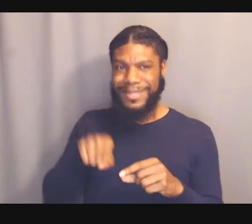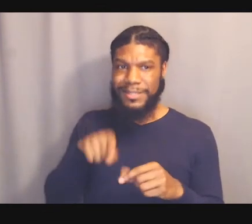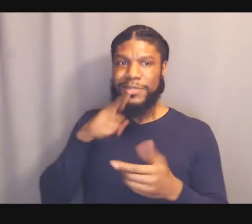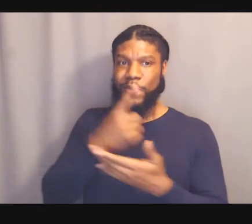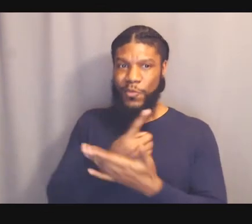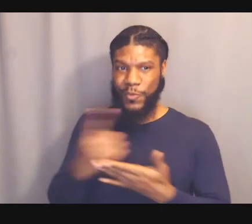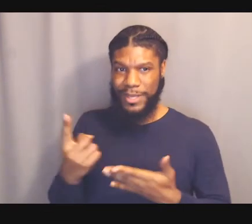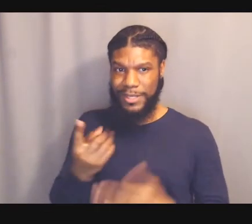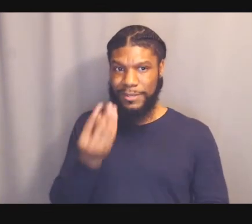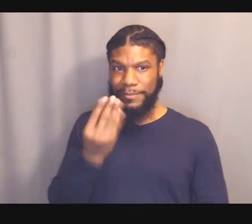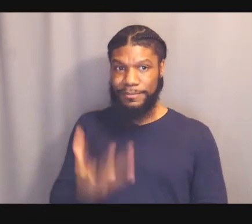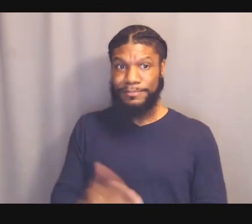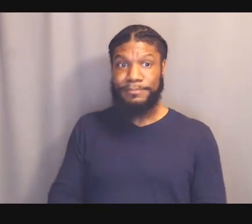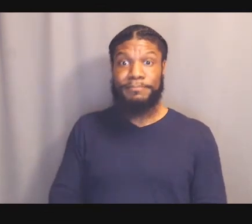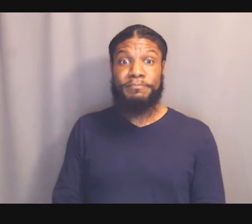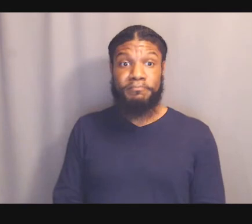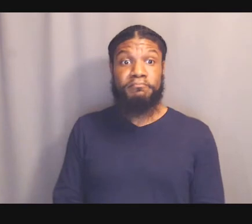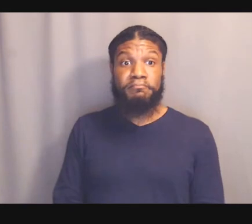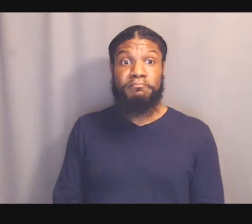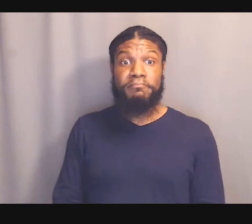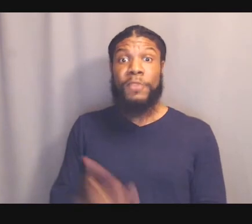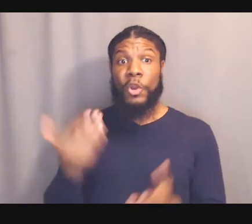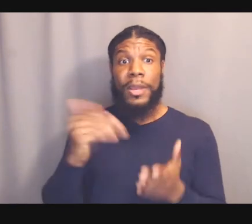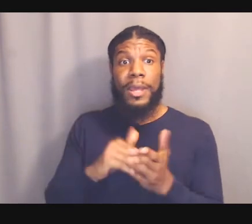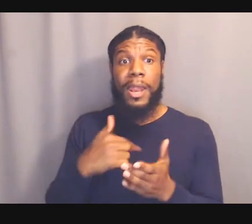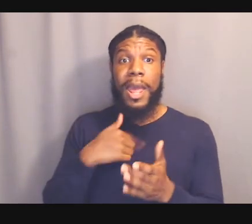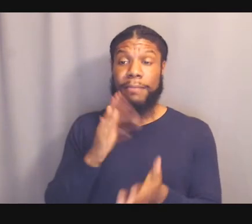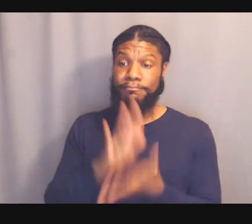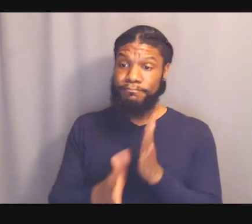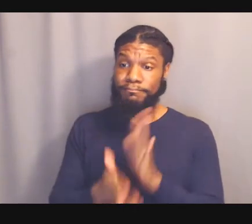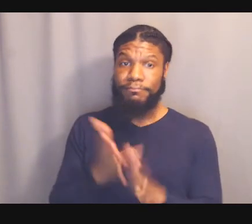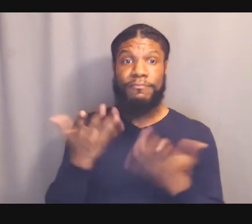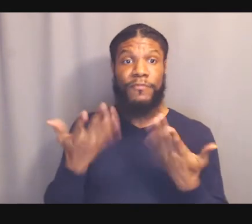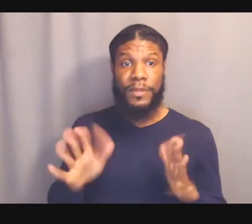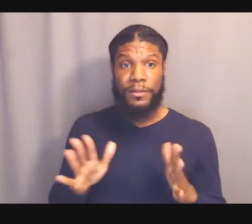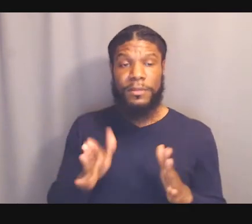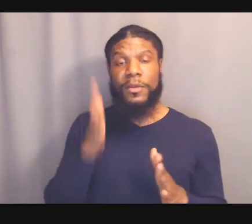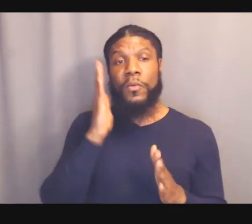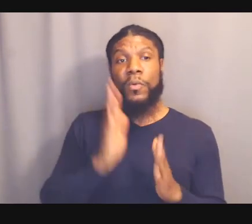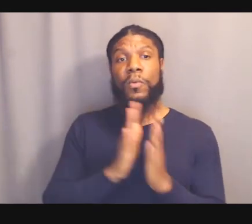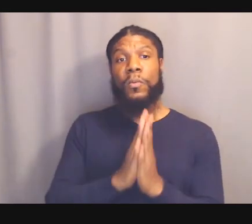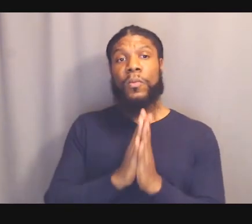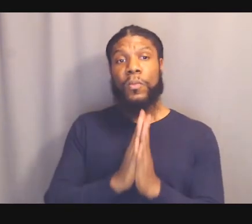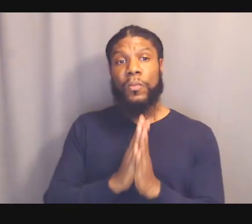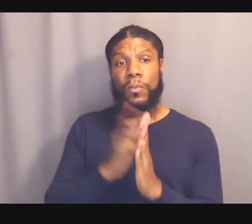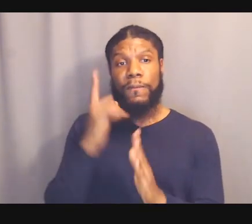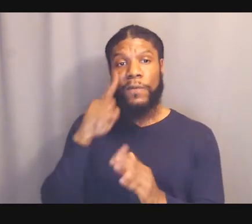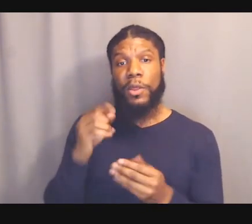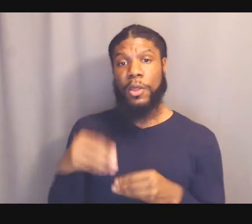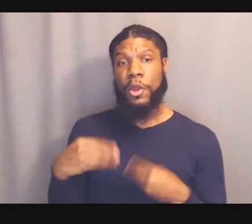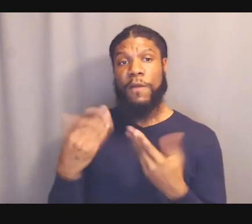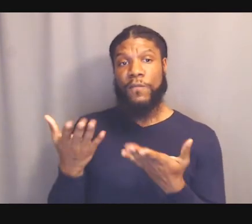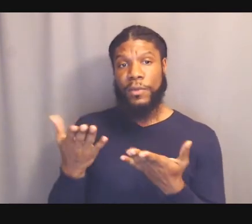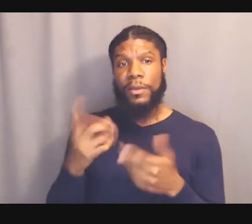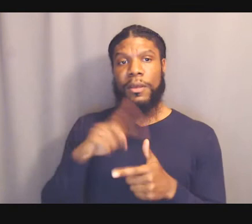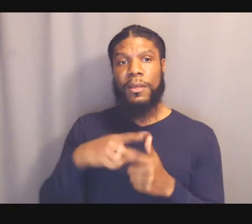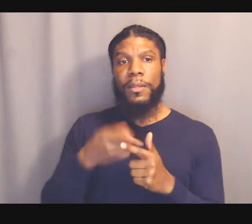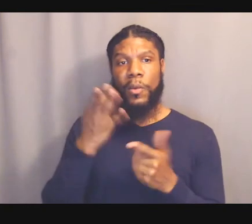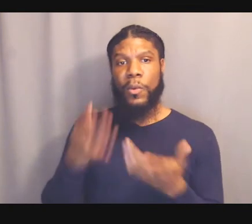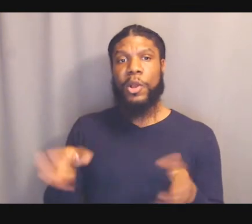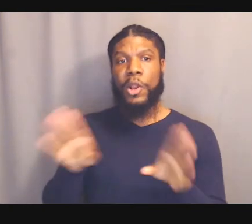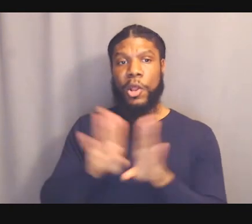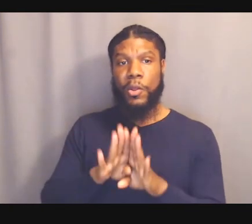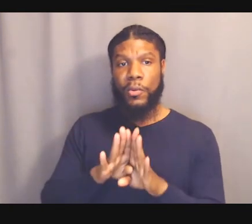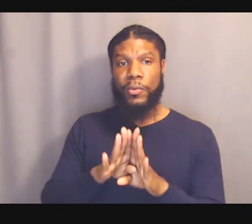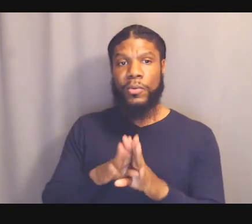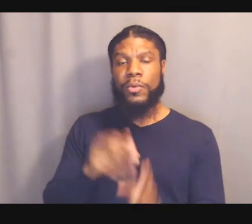Again, listen, I'm done. So we're going to give you the good word. We're going to pray over the offering, and then we're going to close out by reciting